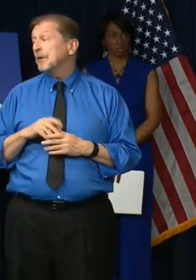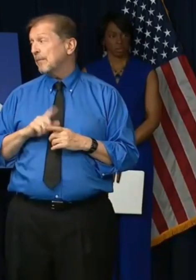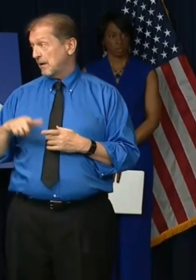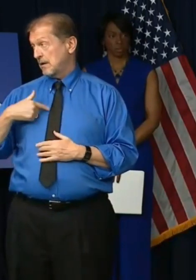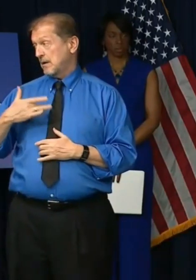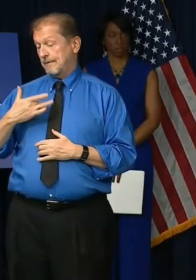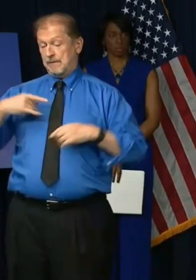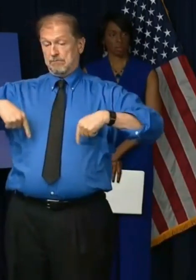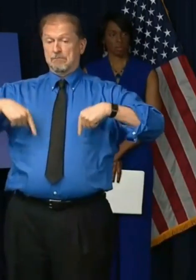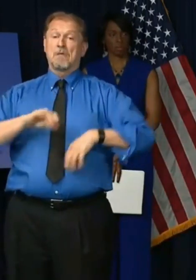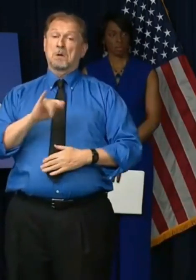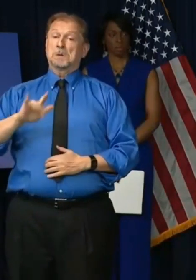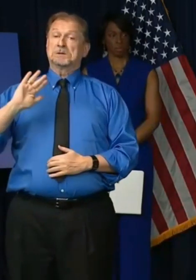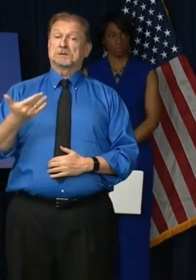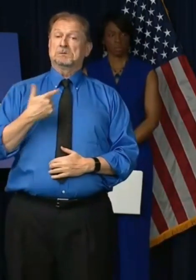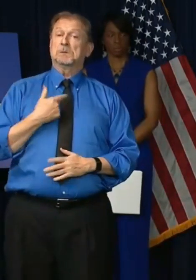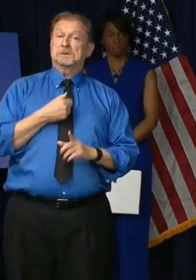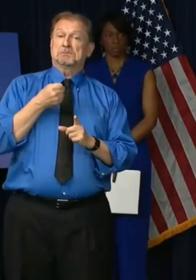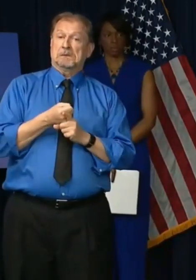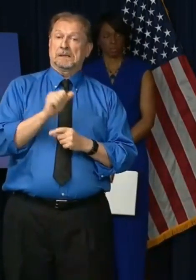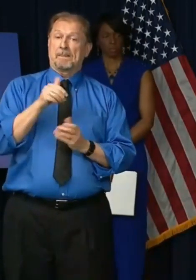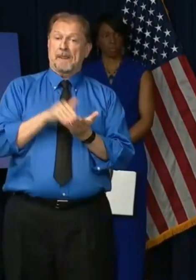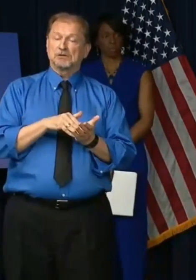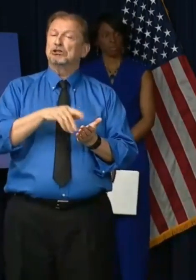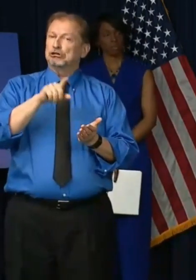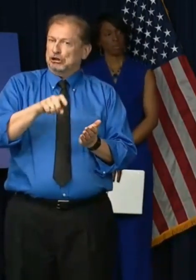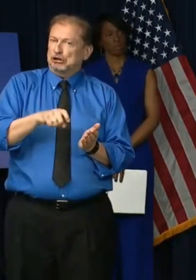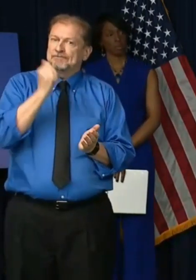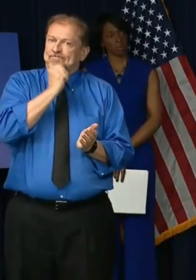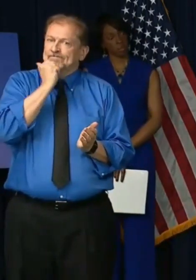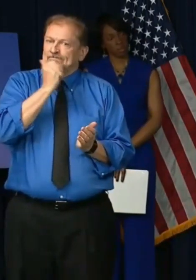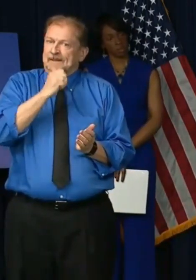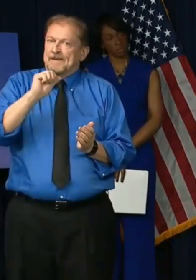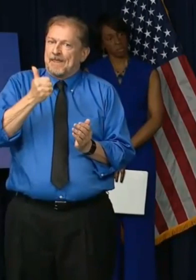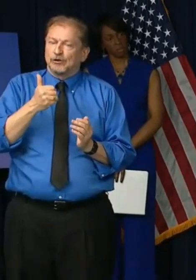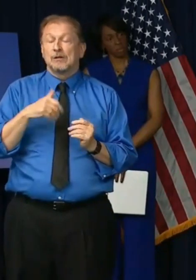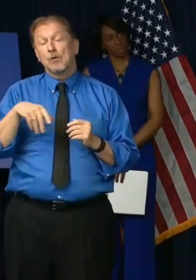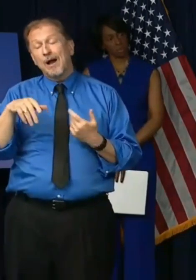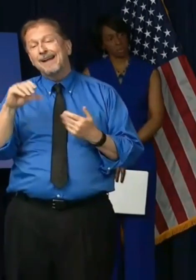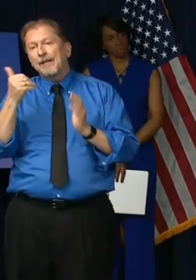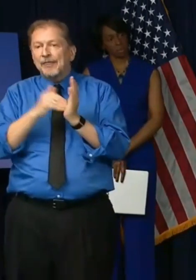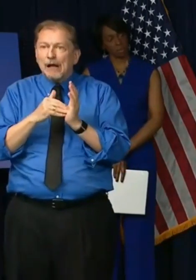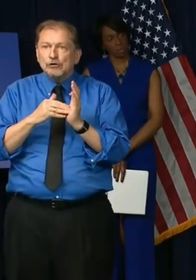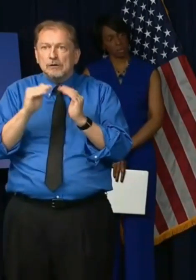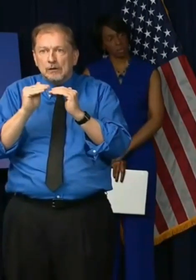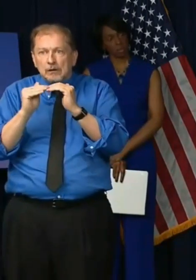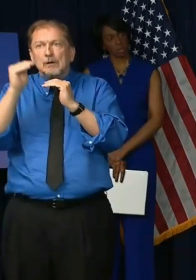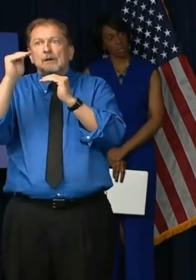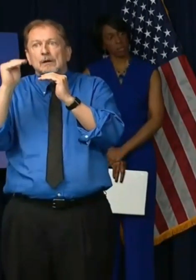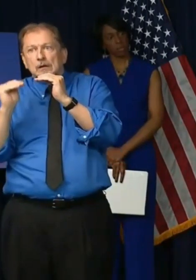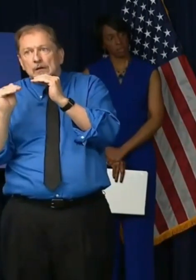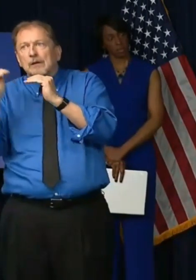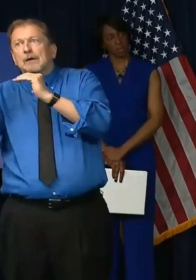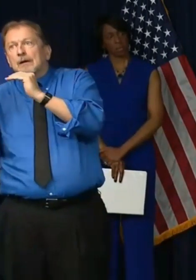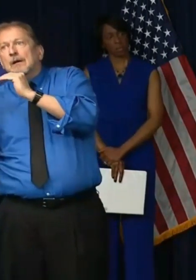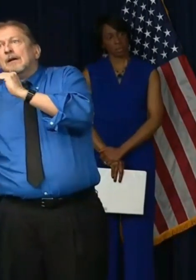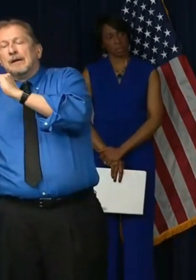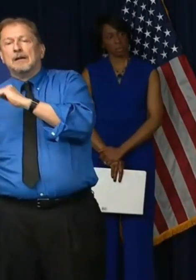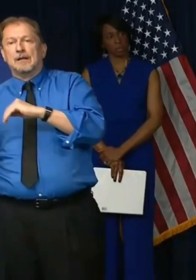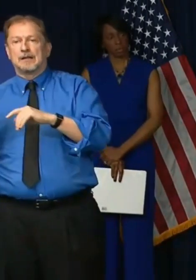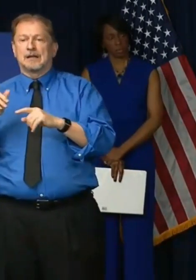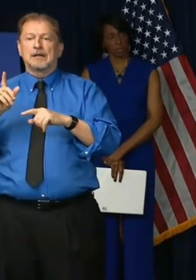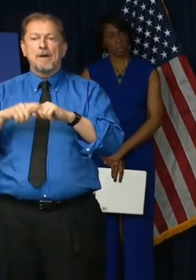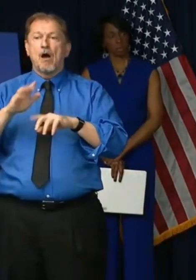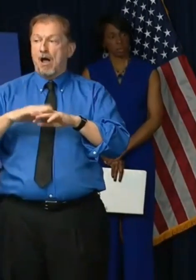to sustain 10,000. Again, it will, like many other things, depend upon how many people go to a testing site on